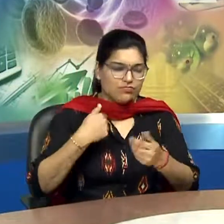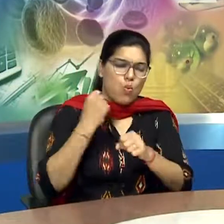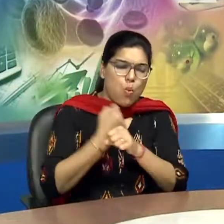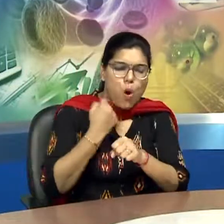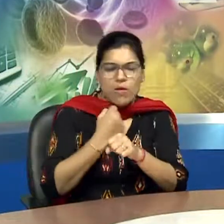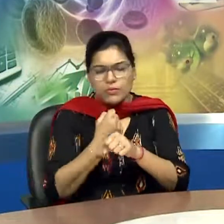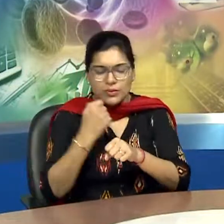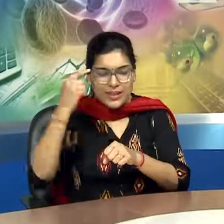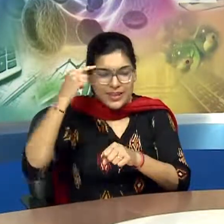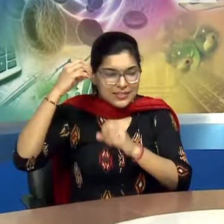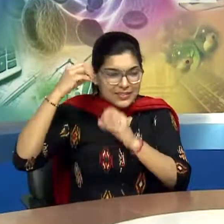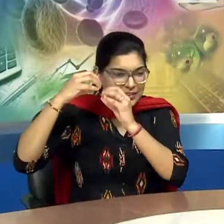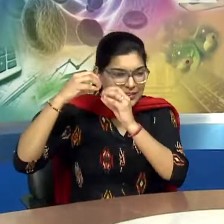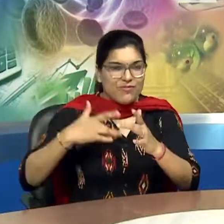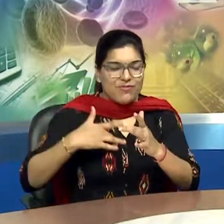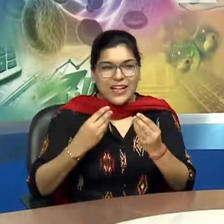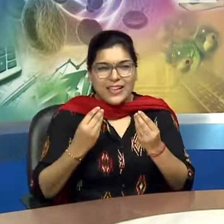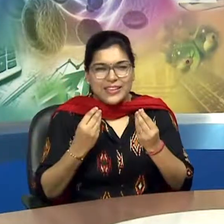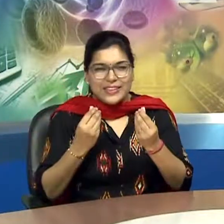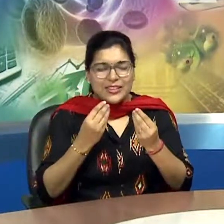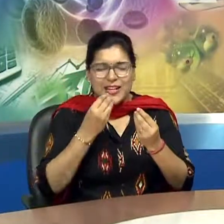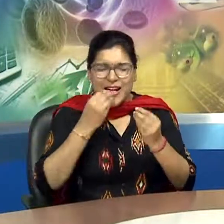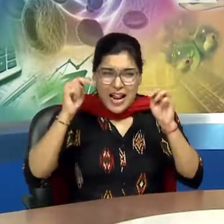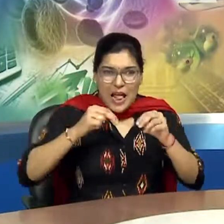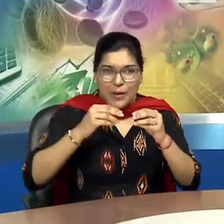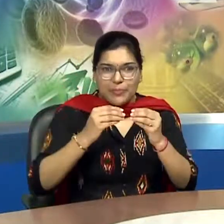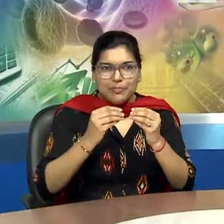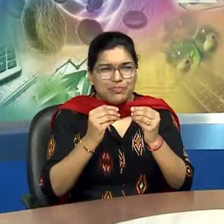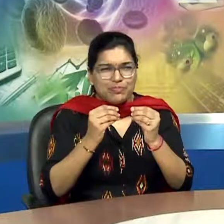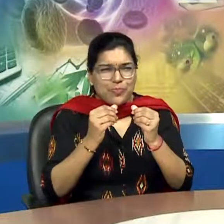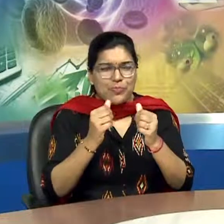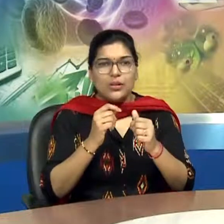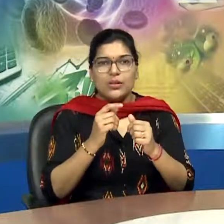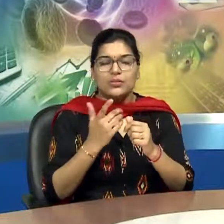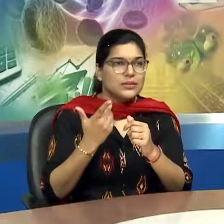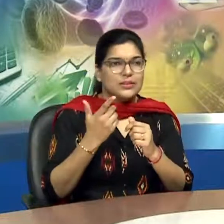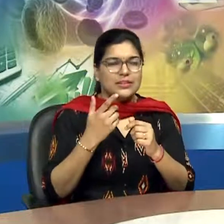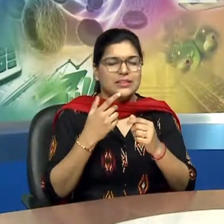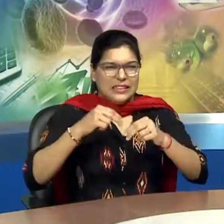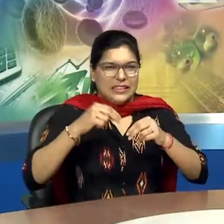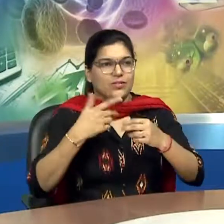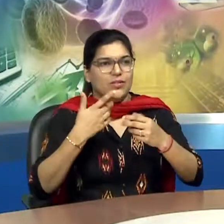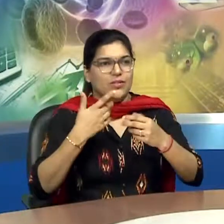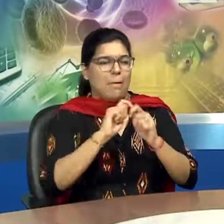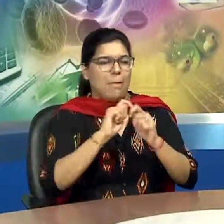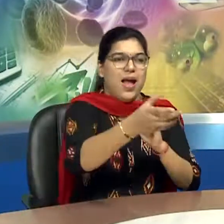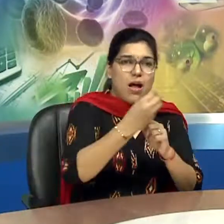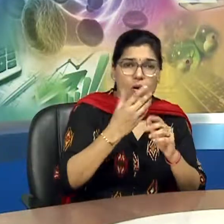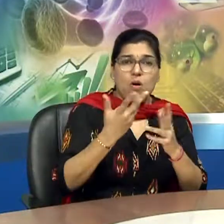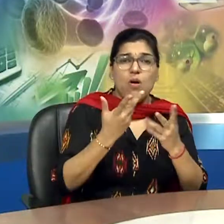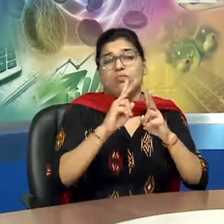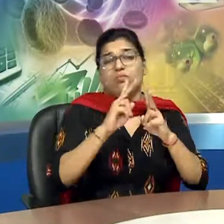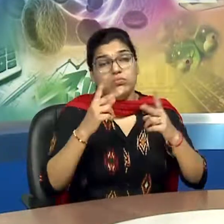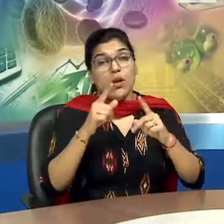things you see outside and you feel like having them. So that craving